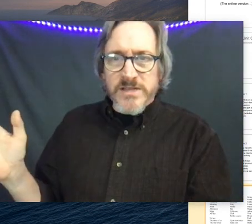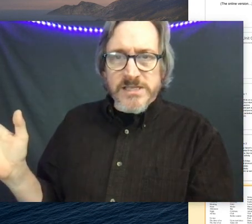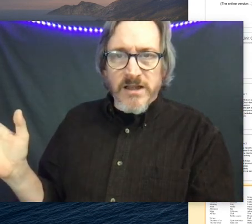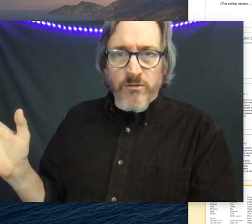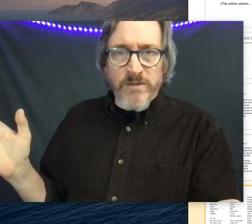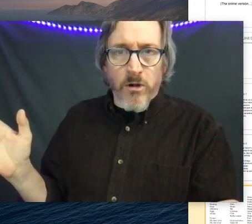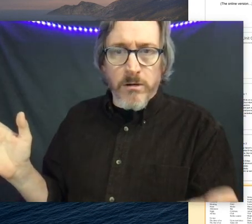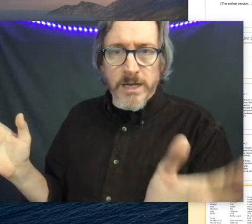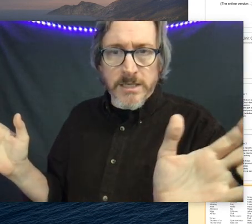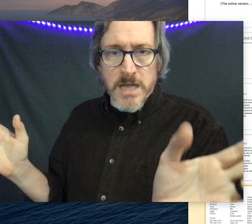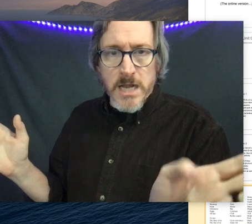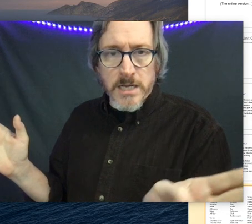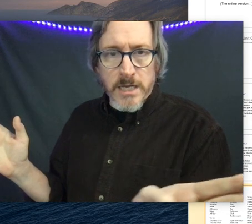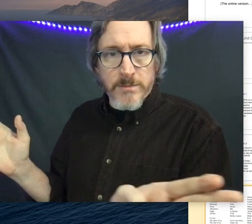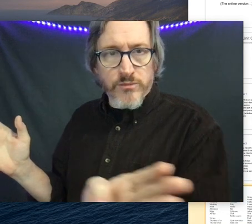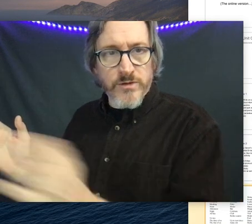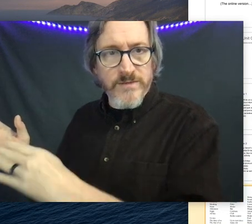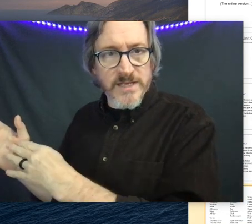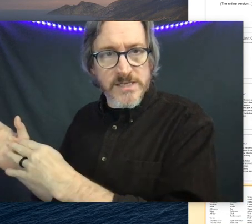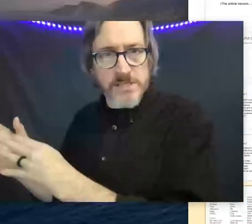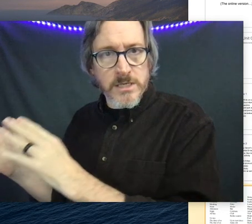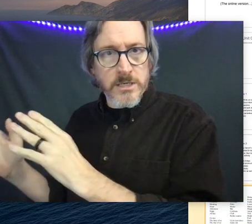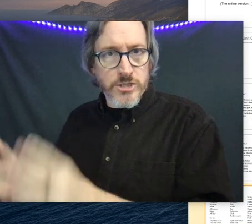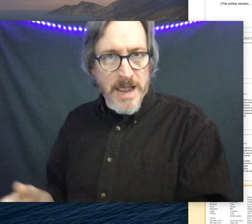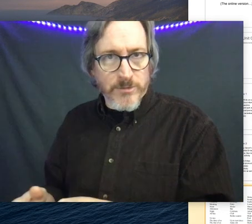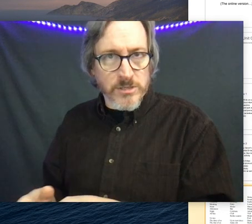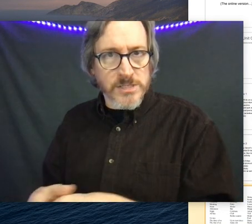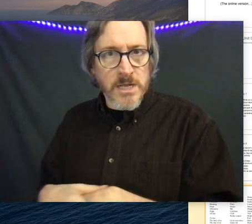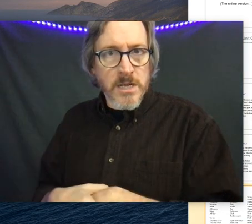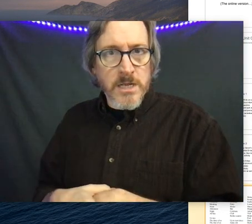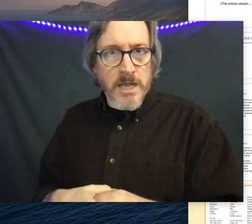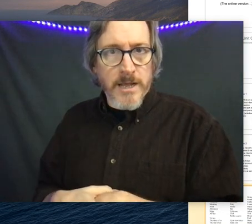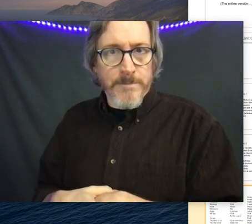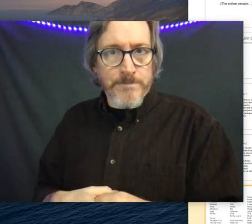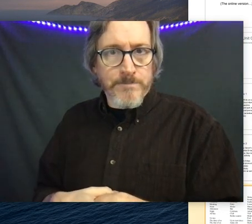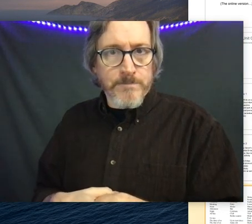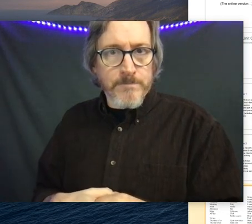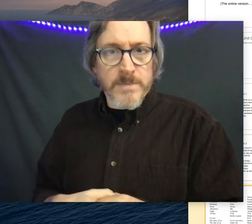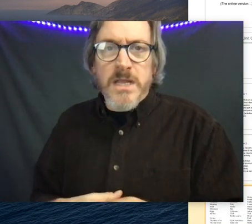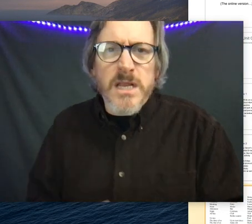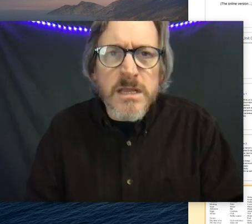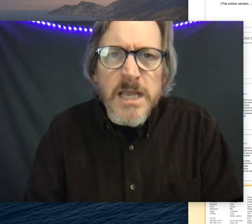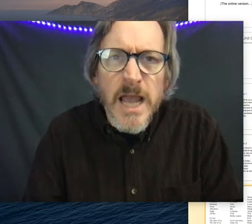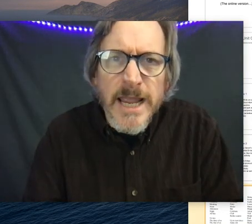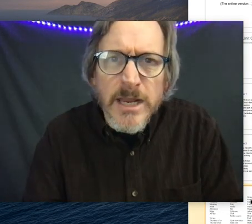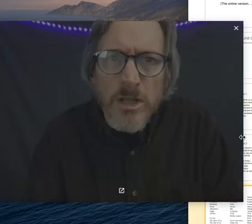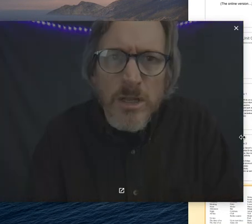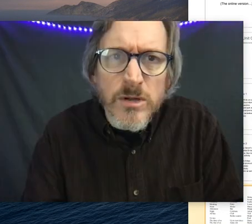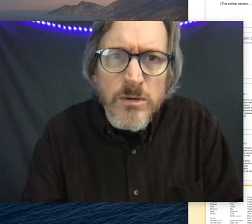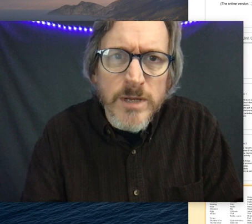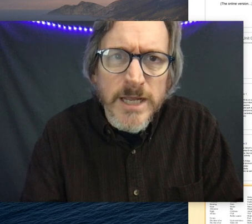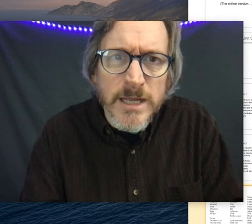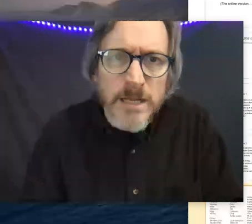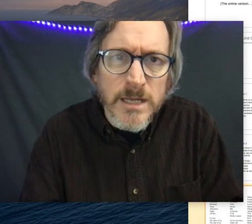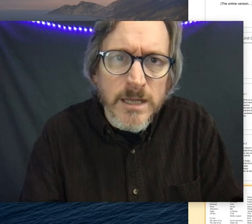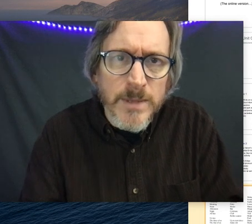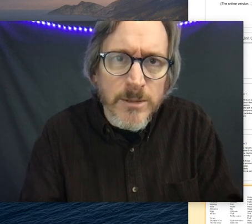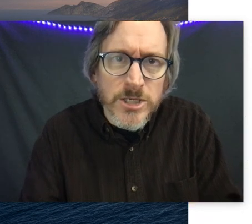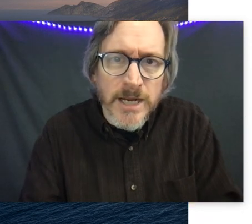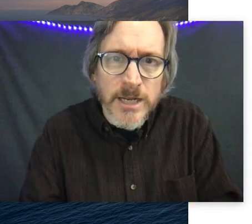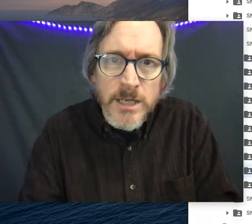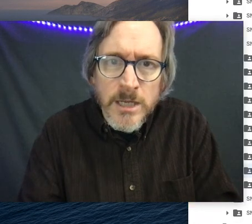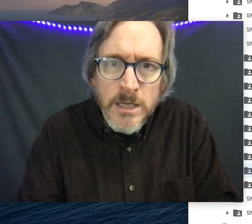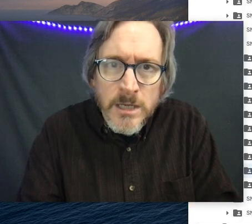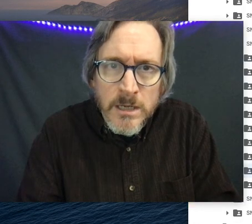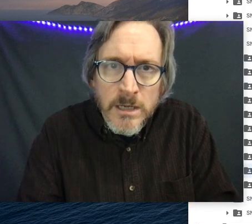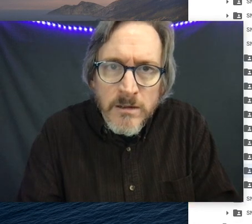most of this stuff we've already done in previous chapters. I think I included, let me double